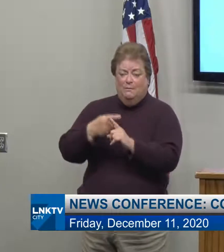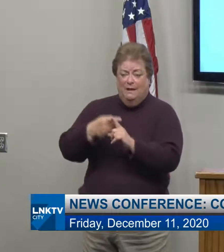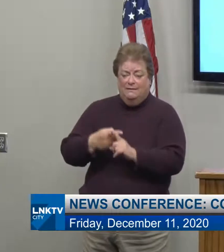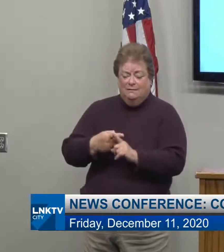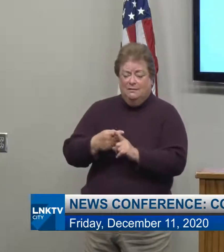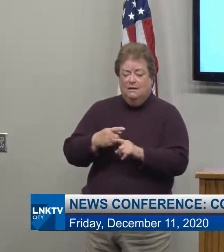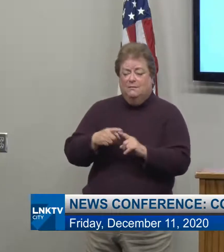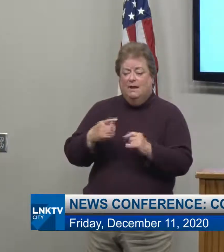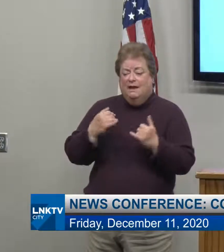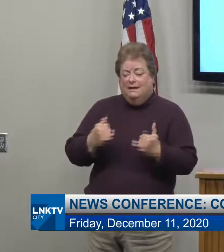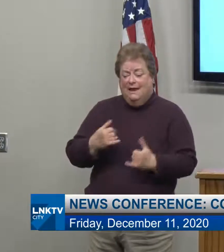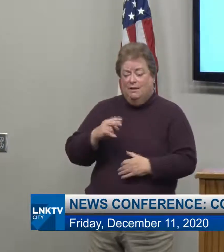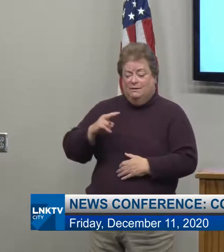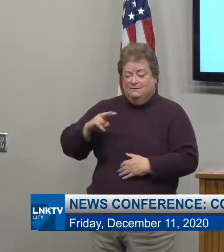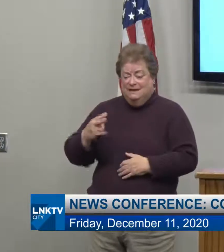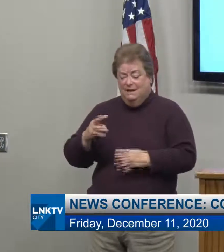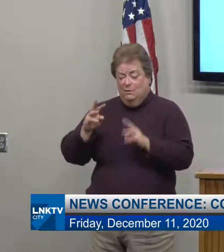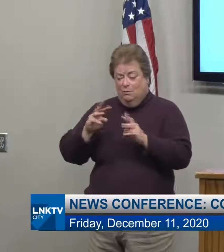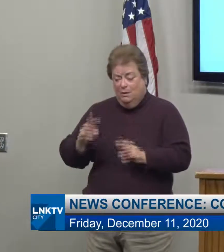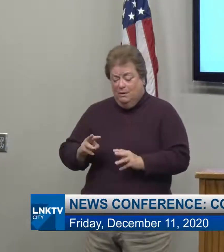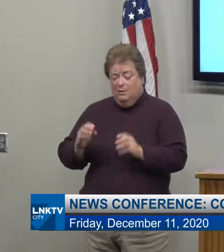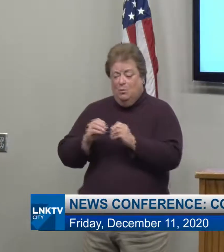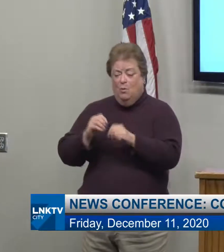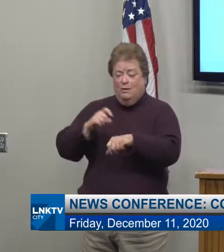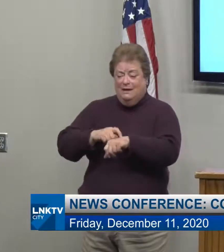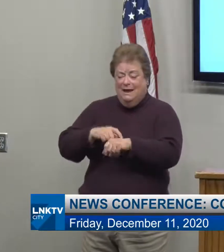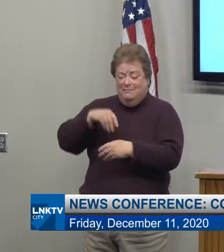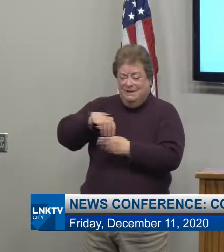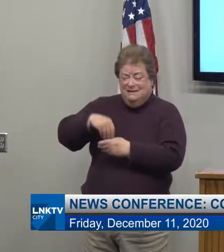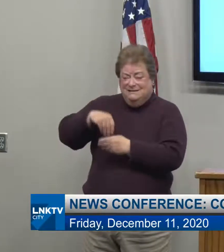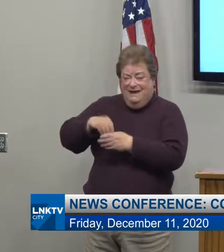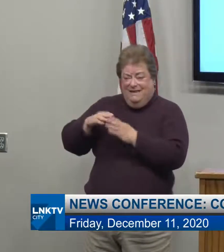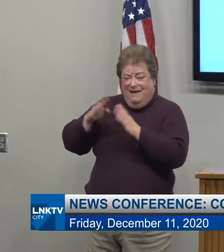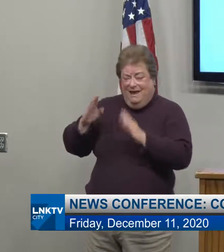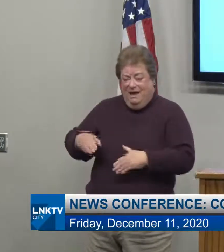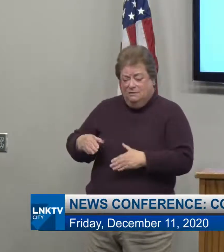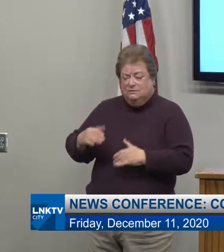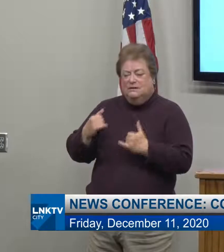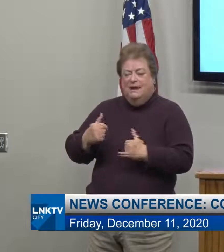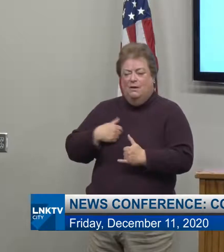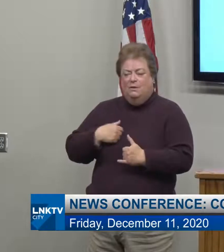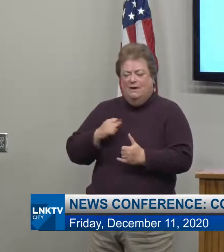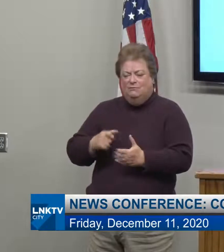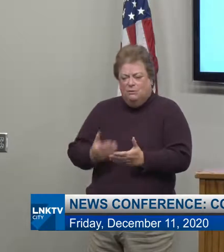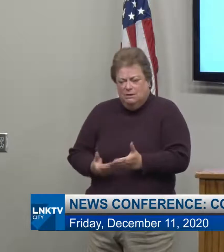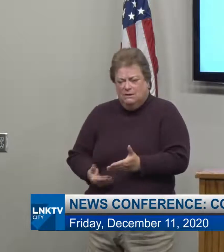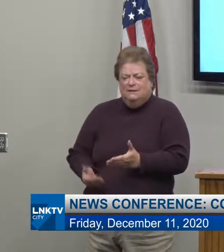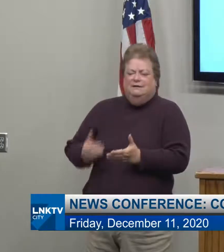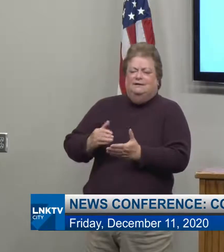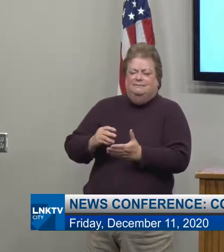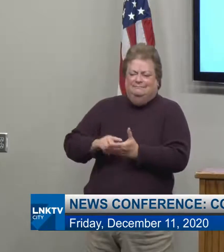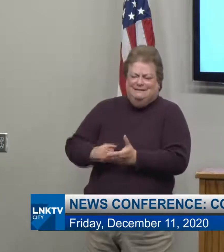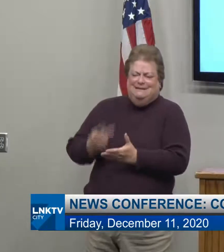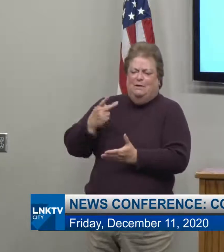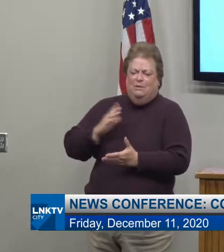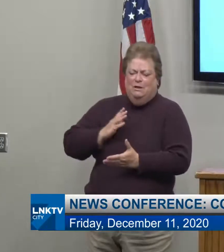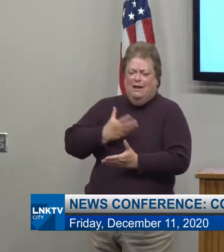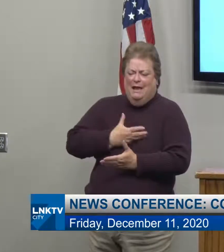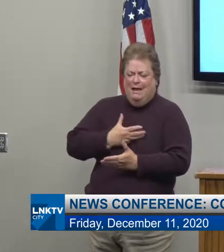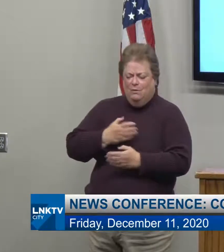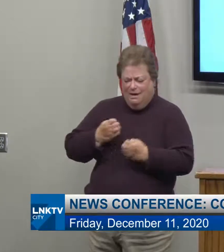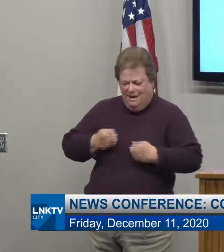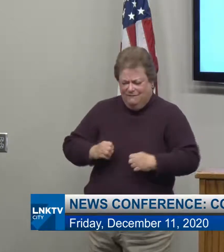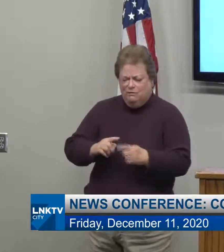into winter and more time spent indoors, we all must redouble our efforts to prevent the spread of the